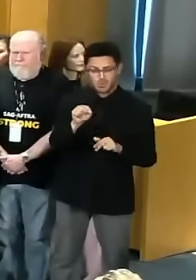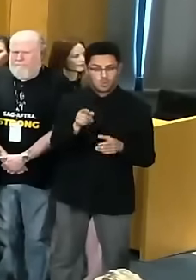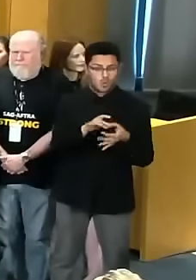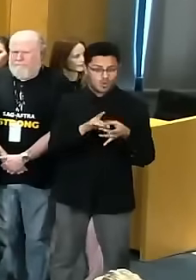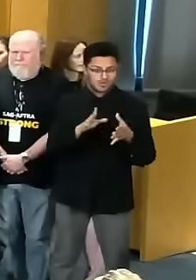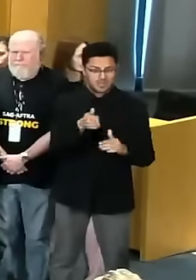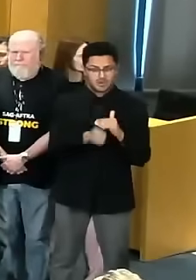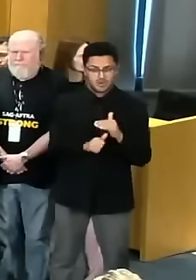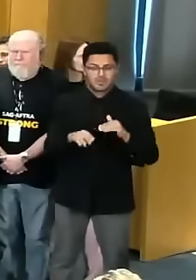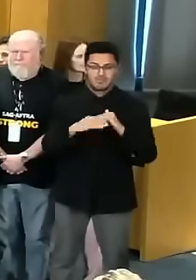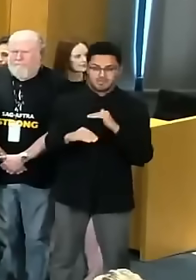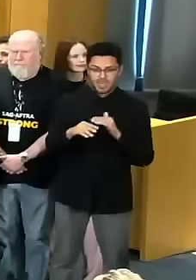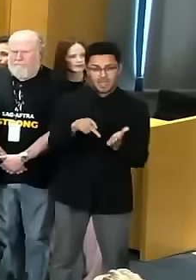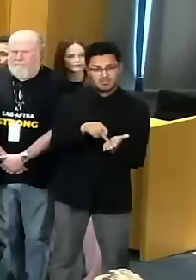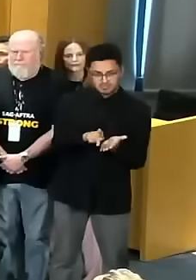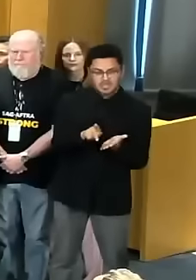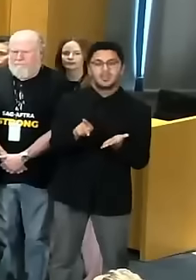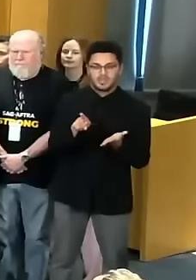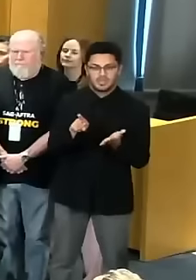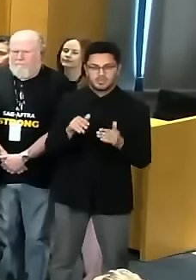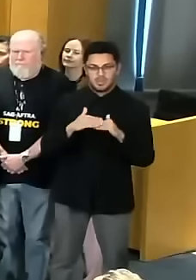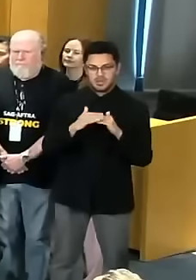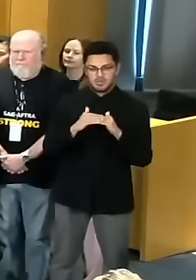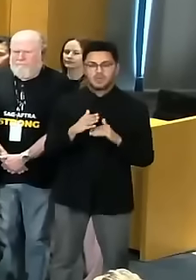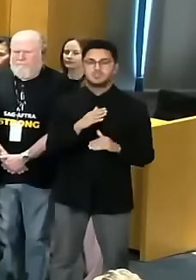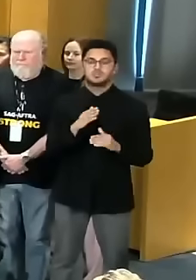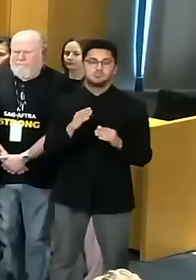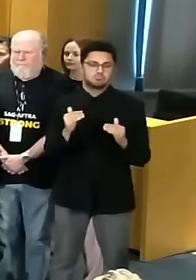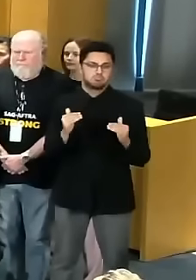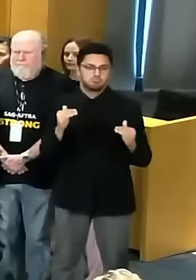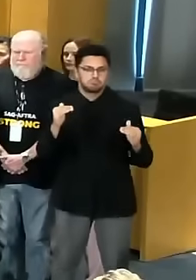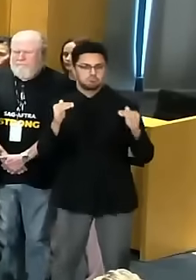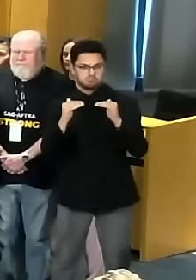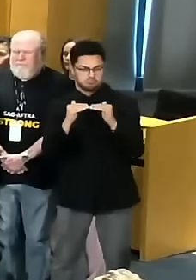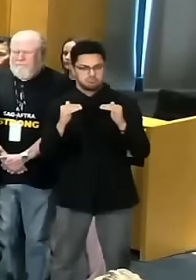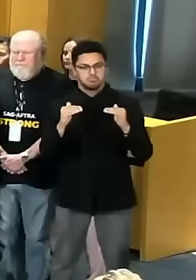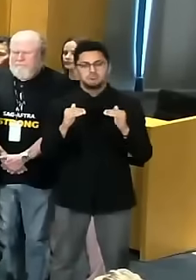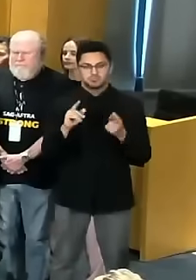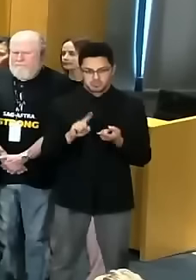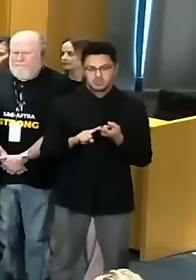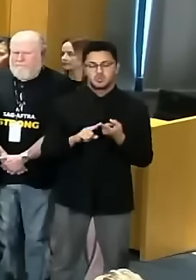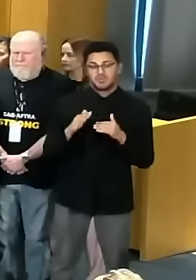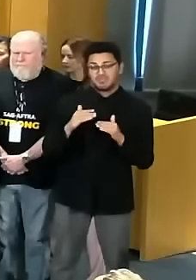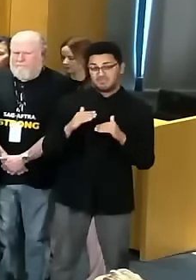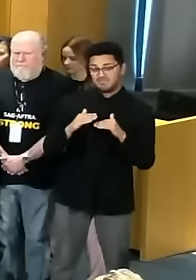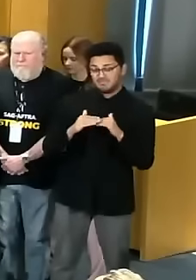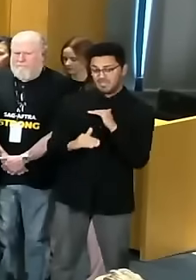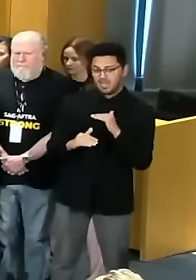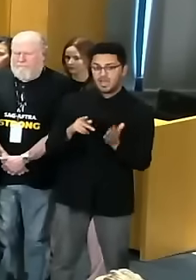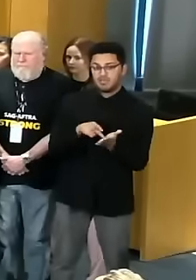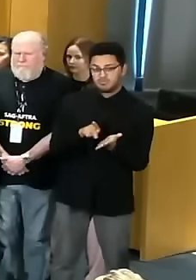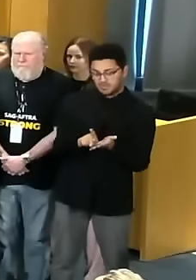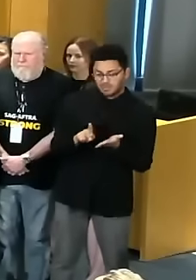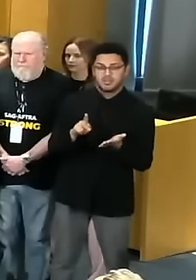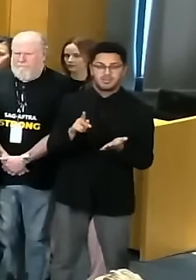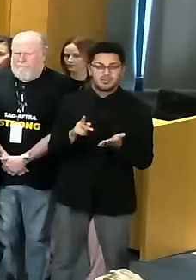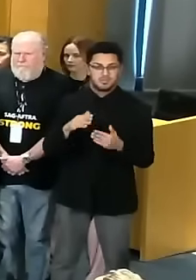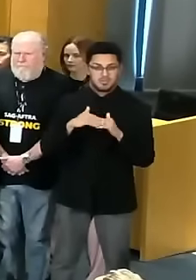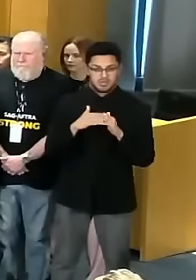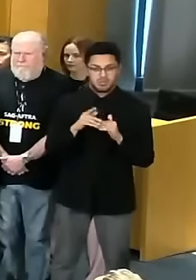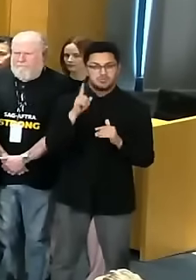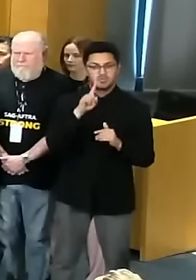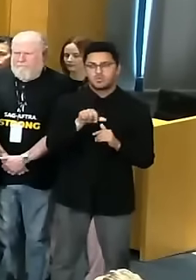flat deal minimums in television, bringing them closer to equivalency with the flat deal minimums for stunt coordinators working in theatrical